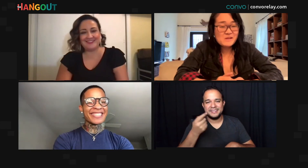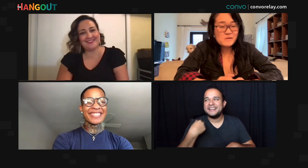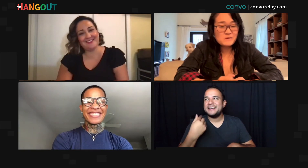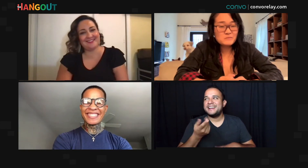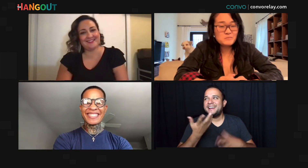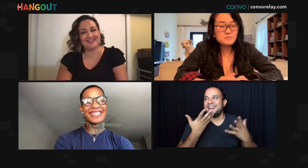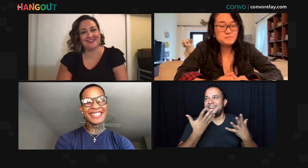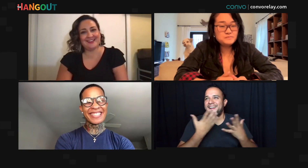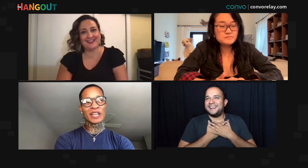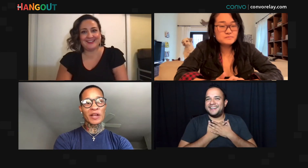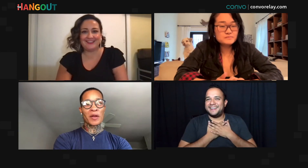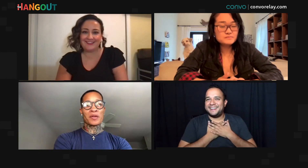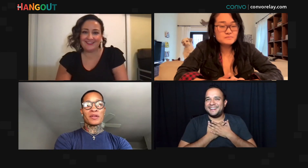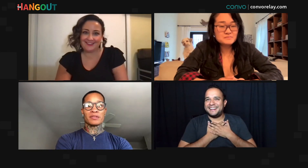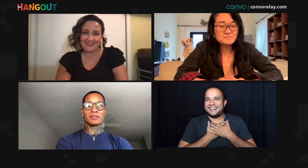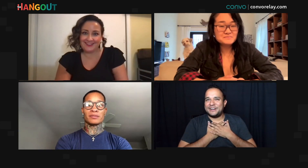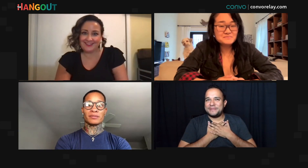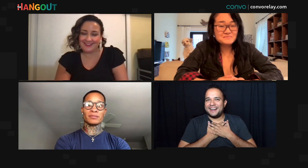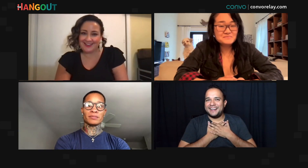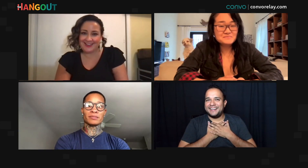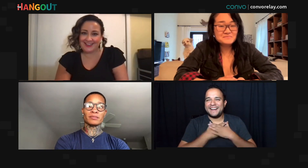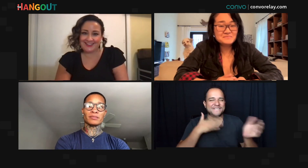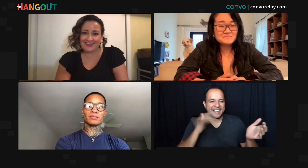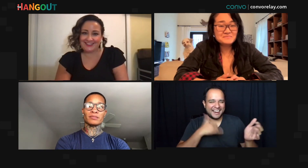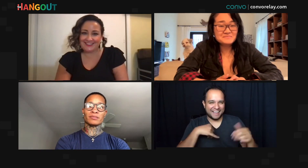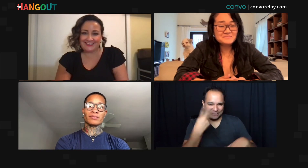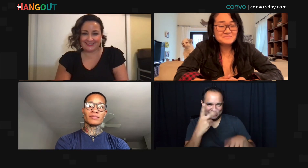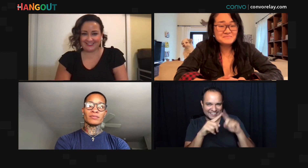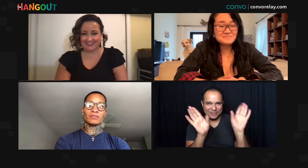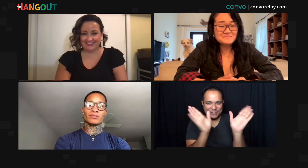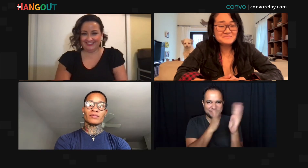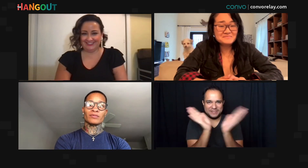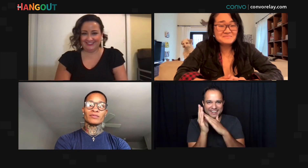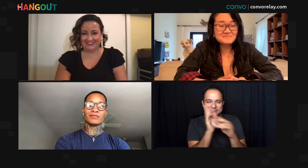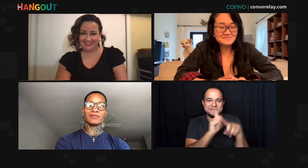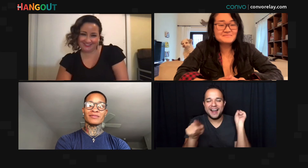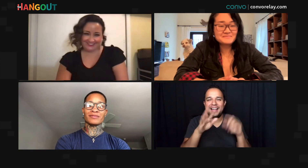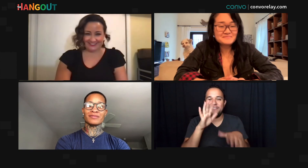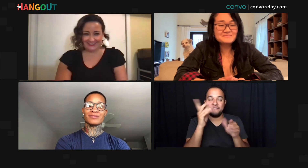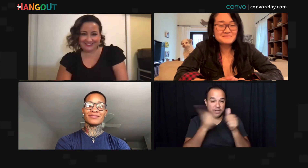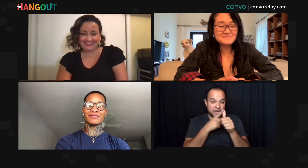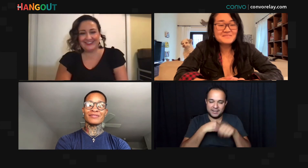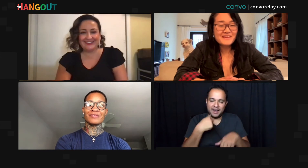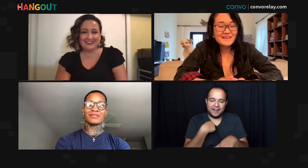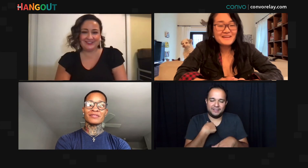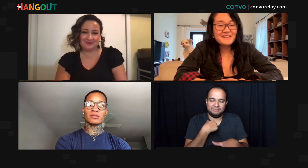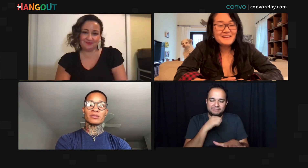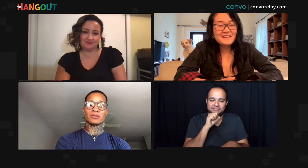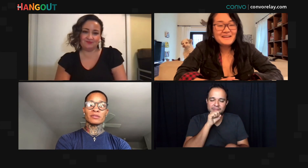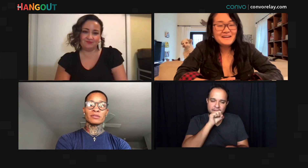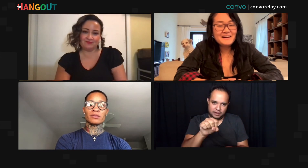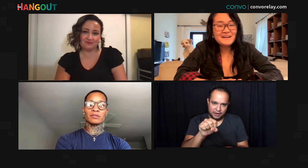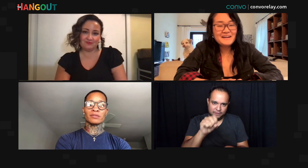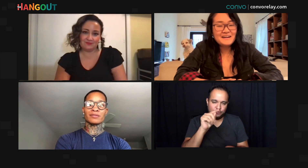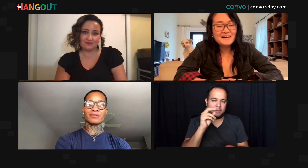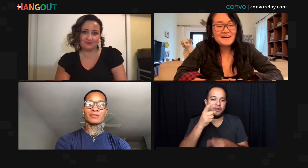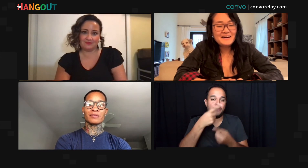Yeah, Jojo. This is Jojo. I feel like I have maybe two different things to say. First of all,